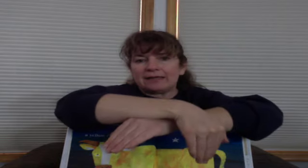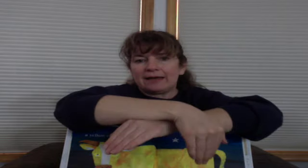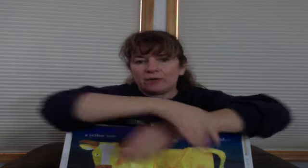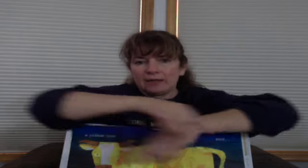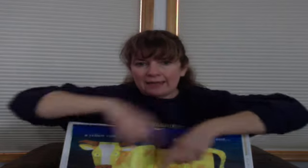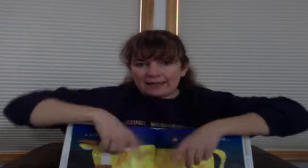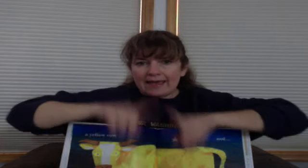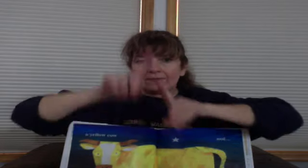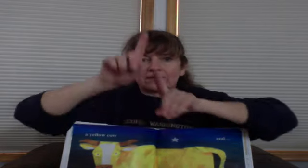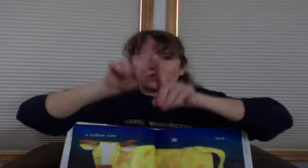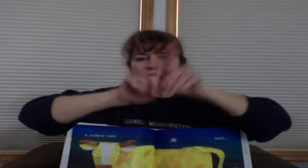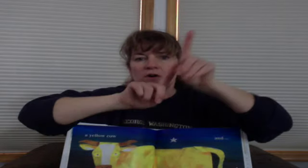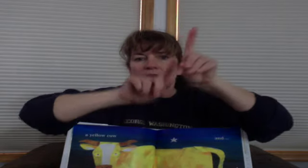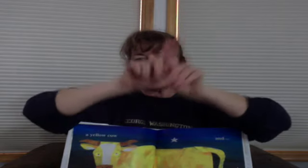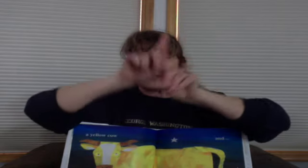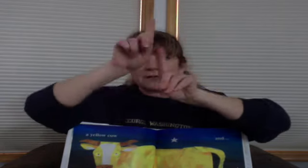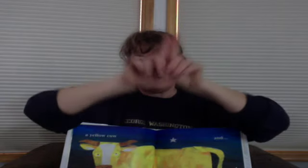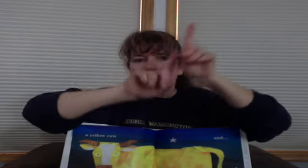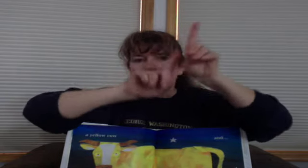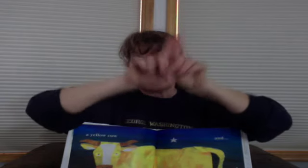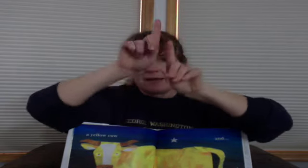down. And that there's stars up in the sky.